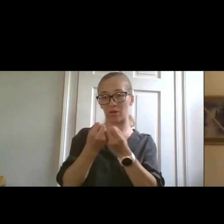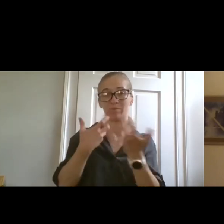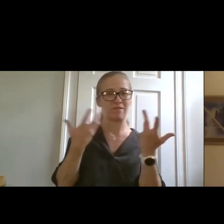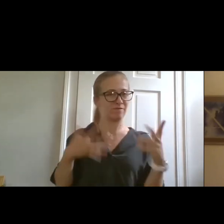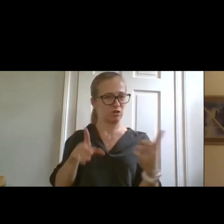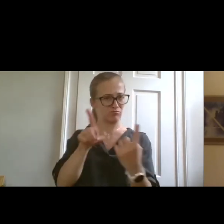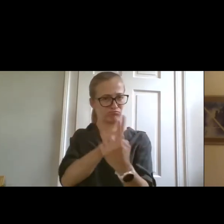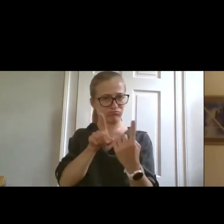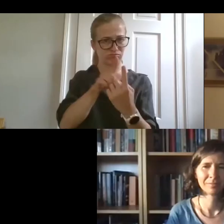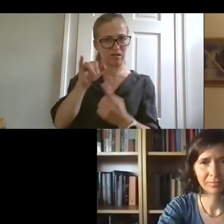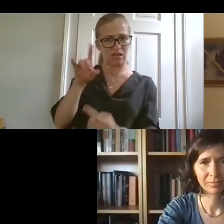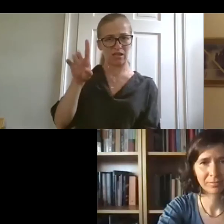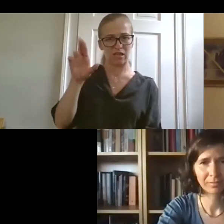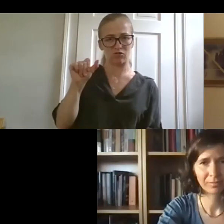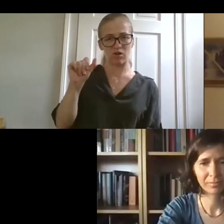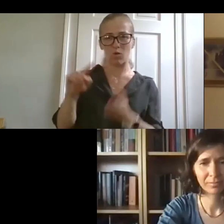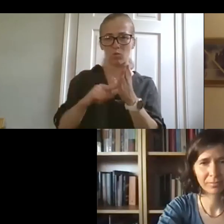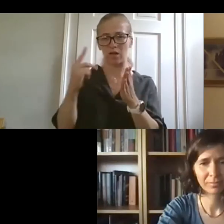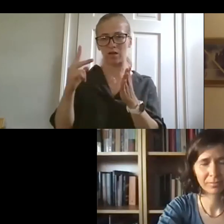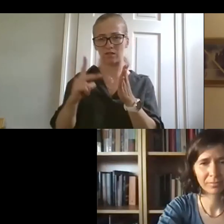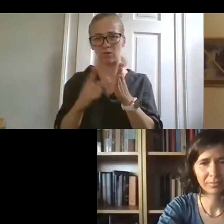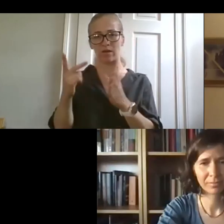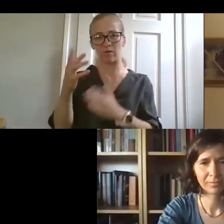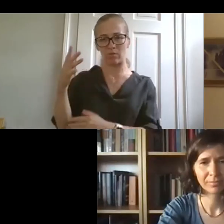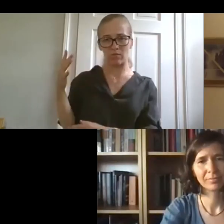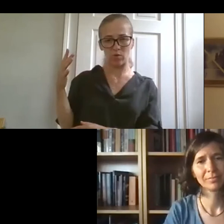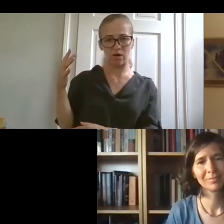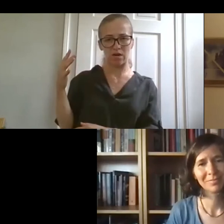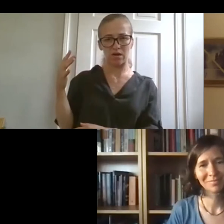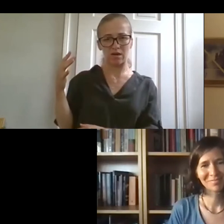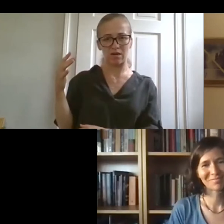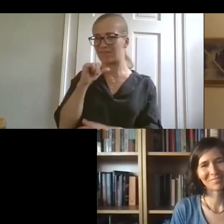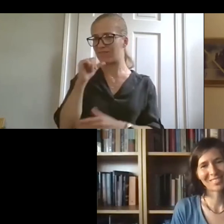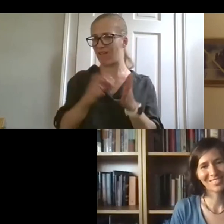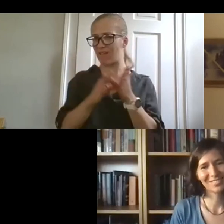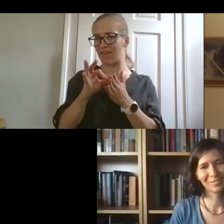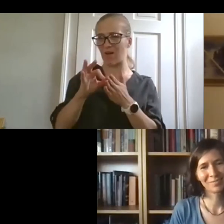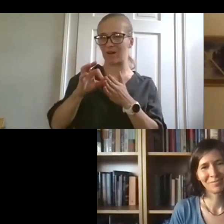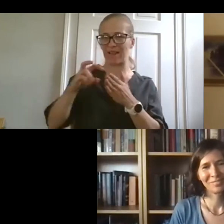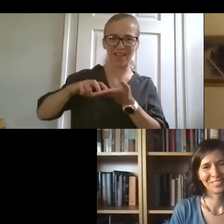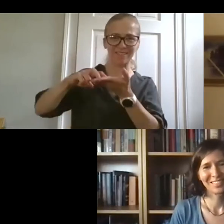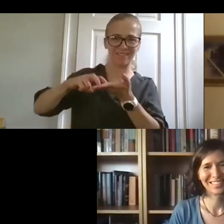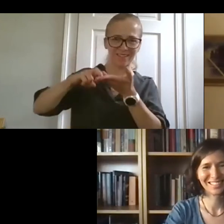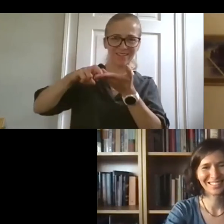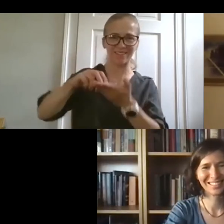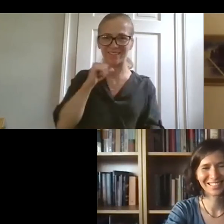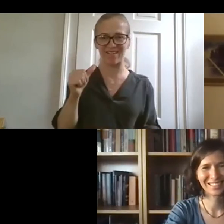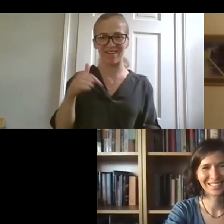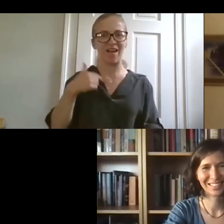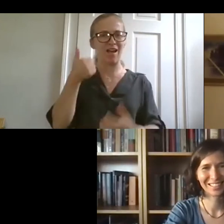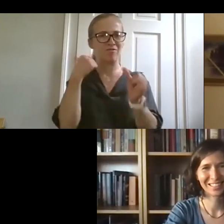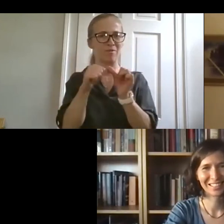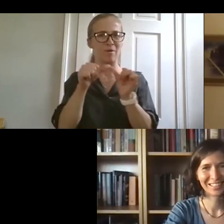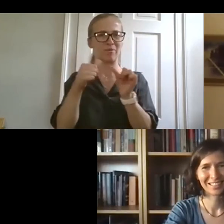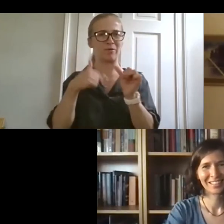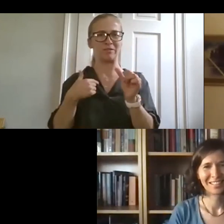Idra once or twice before, not even counting escalators. I remember I crashed a dinner held in